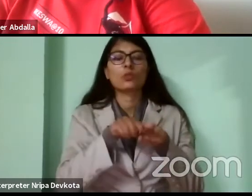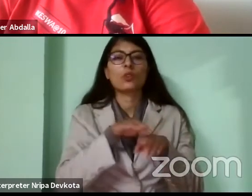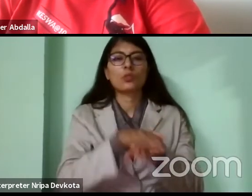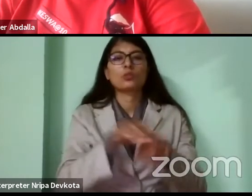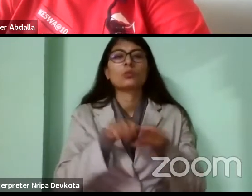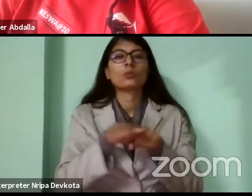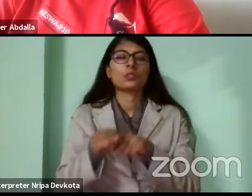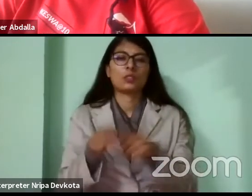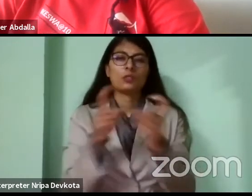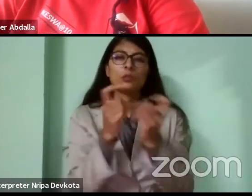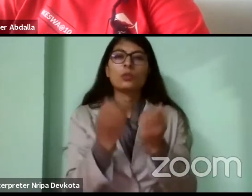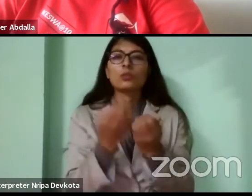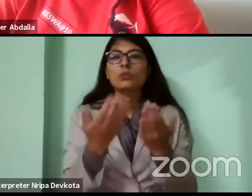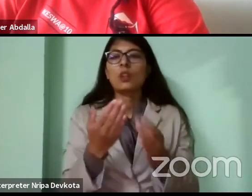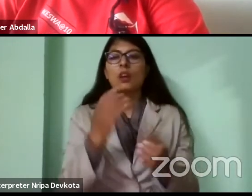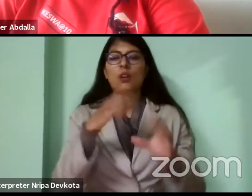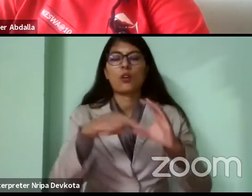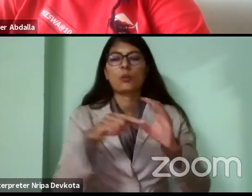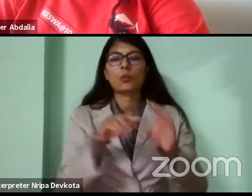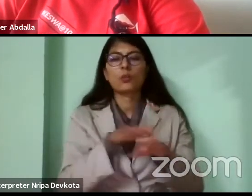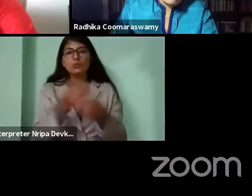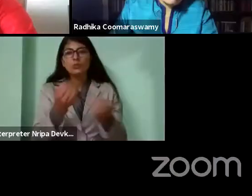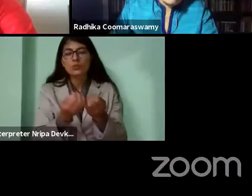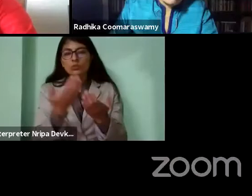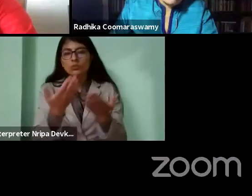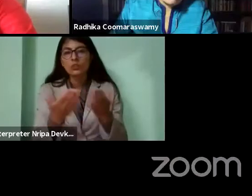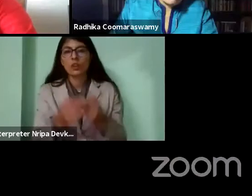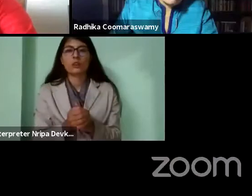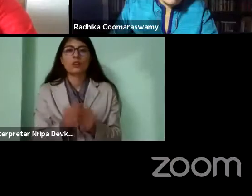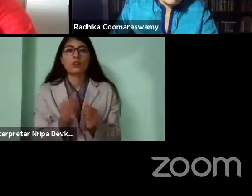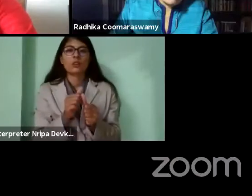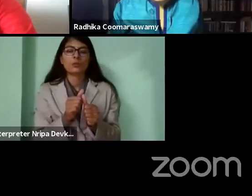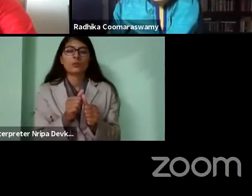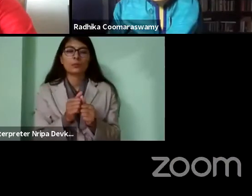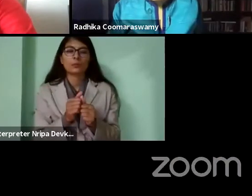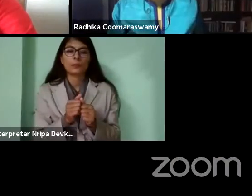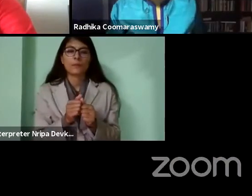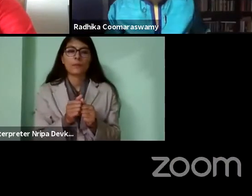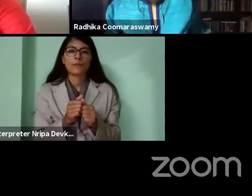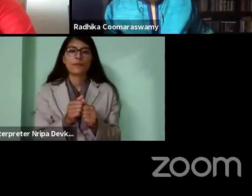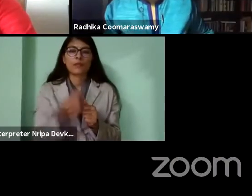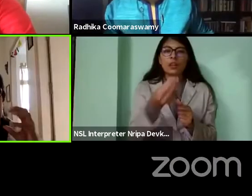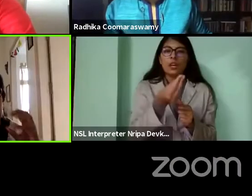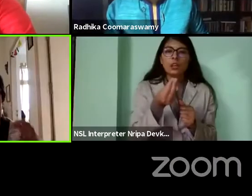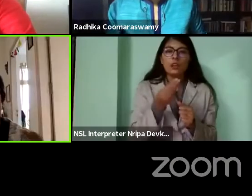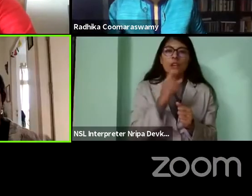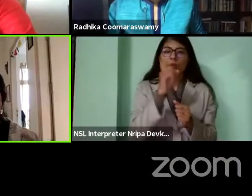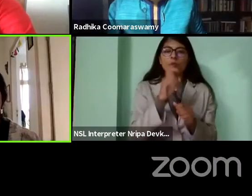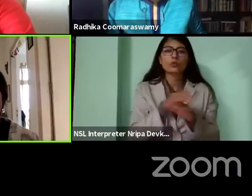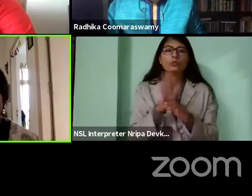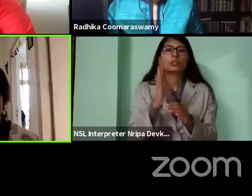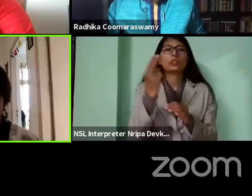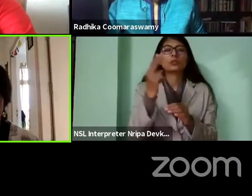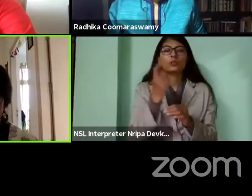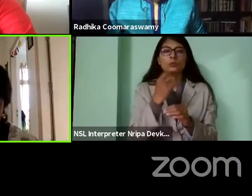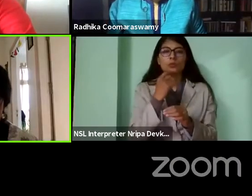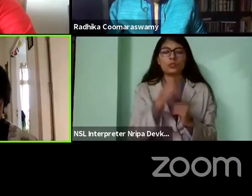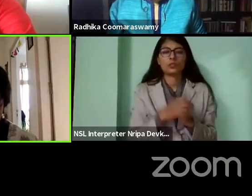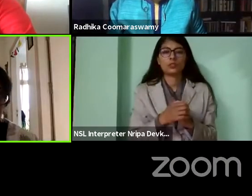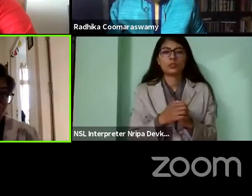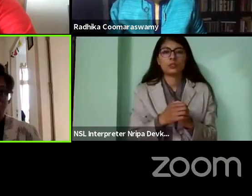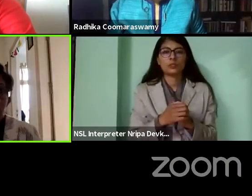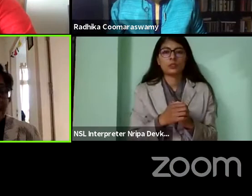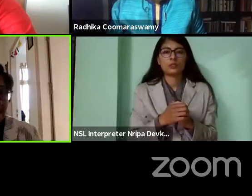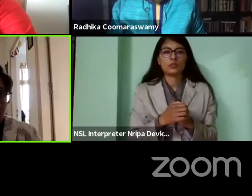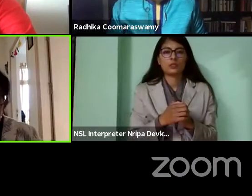can give their end comments on these questions. And I think a couple of the questions were formed